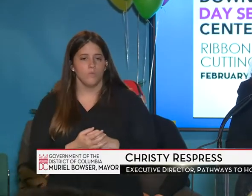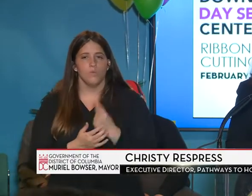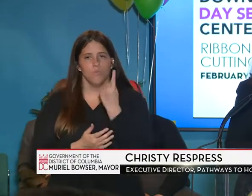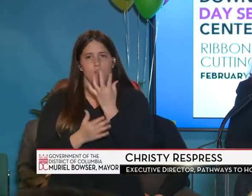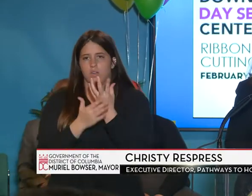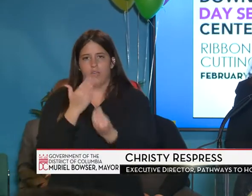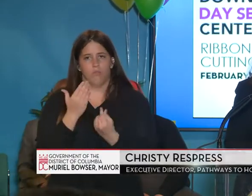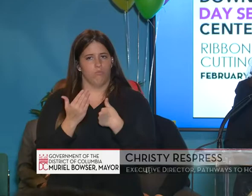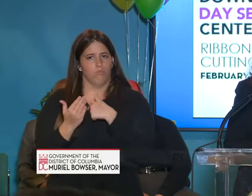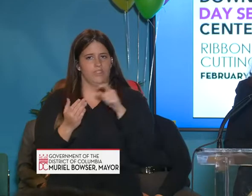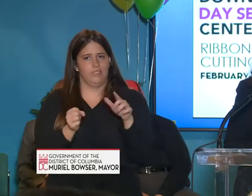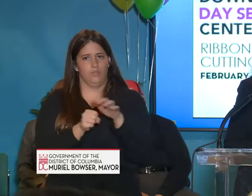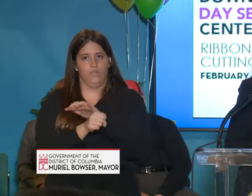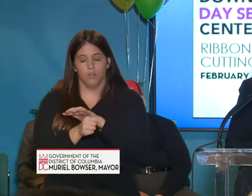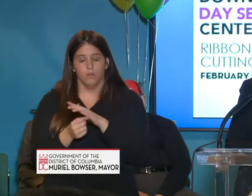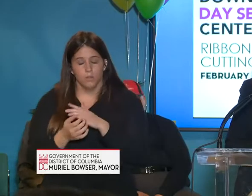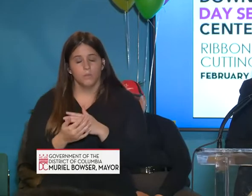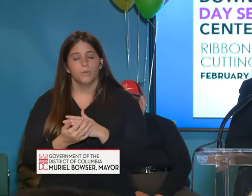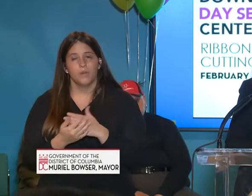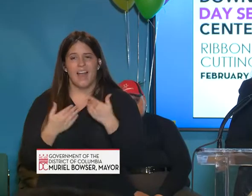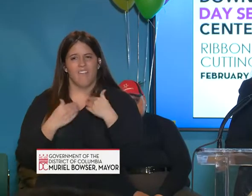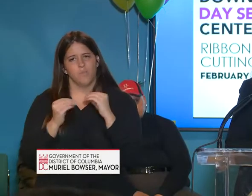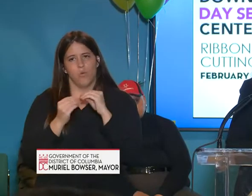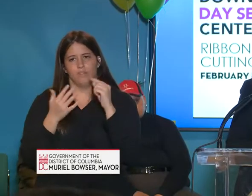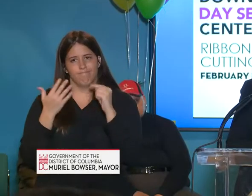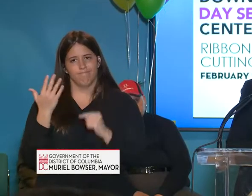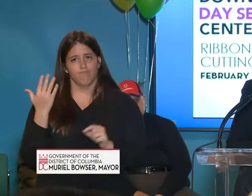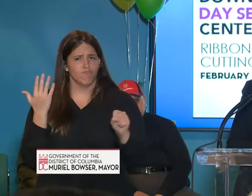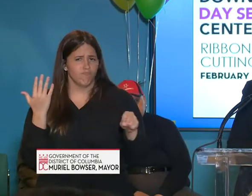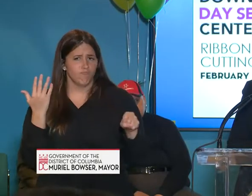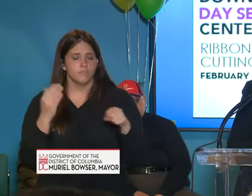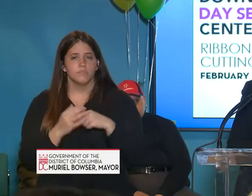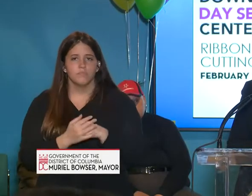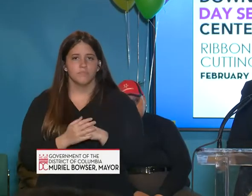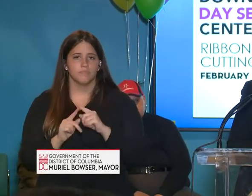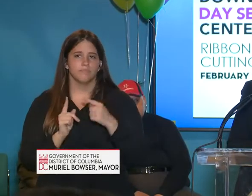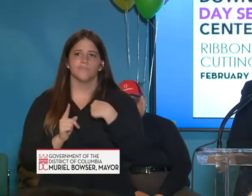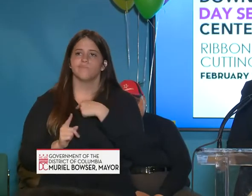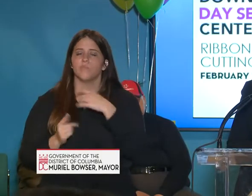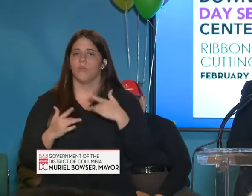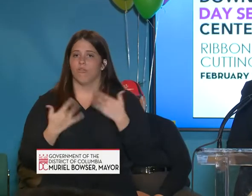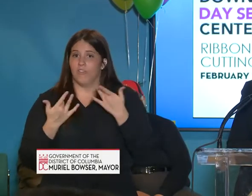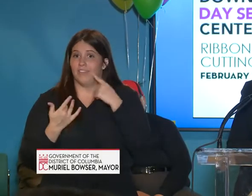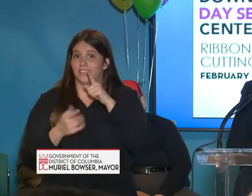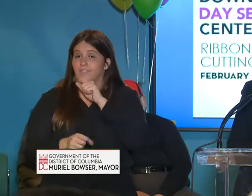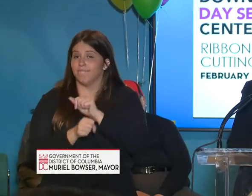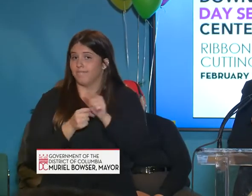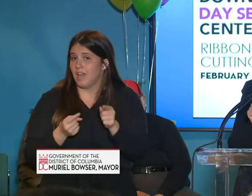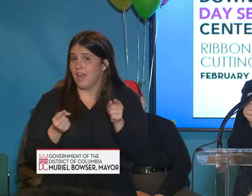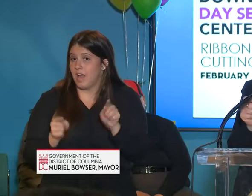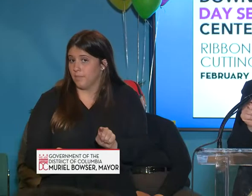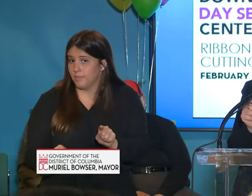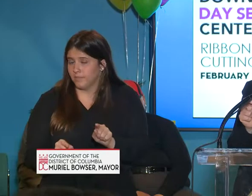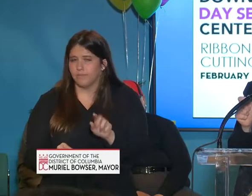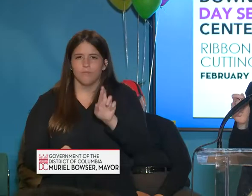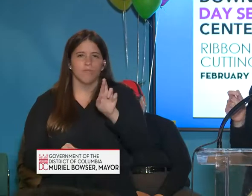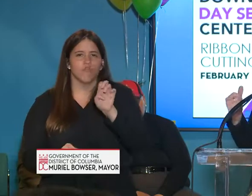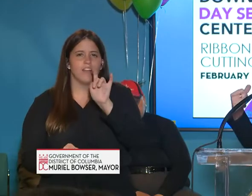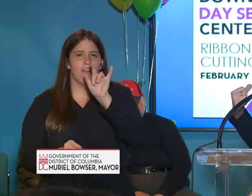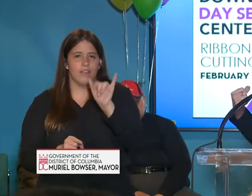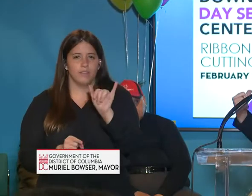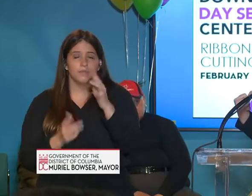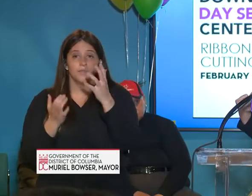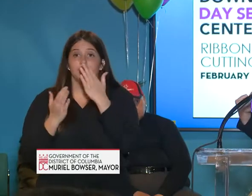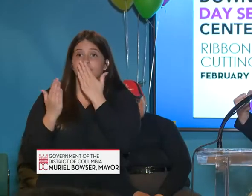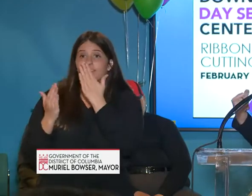gaps that needed to be filled. And there are more. But we're thrilled that this is a reality. And I have to say just a very quick point.